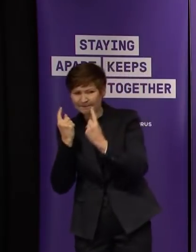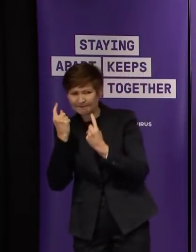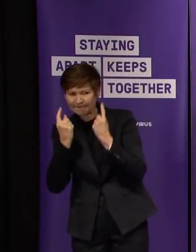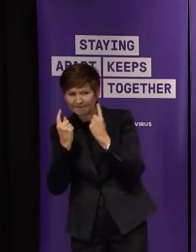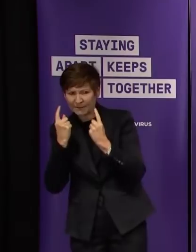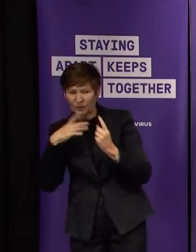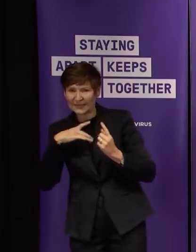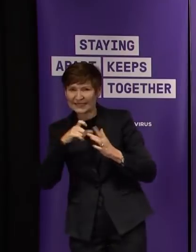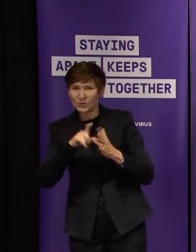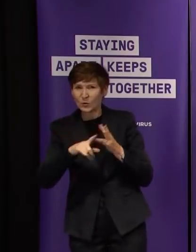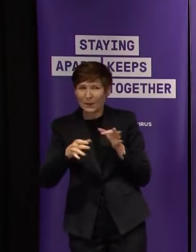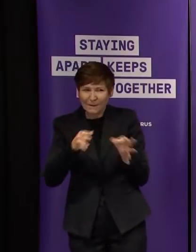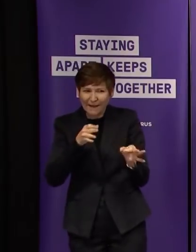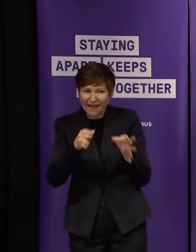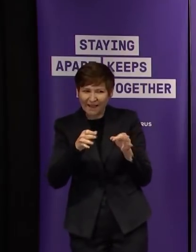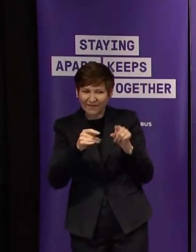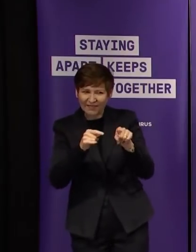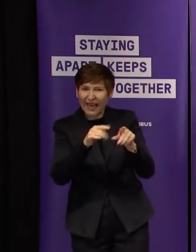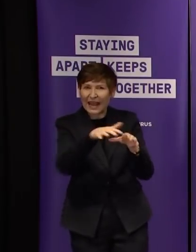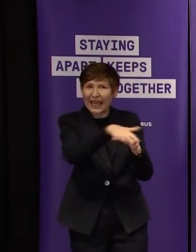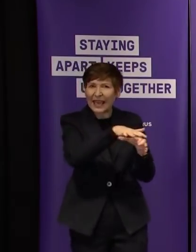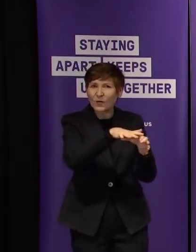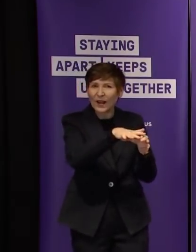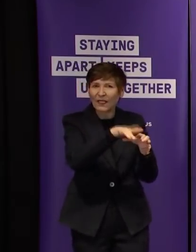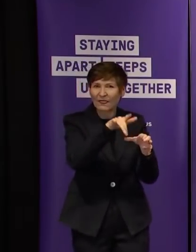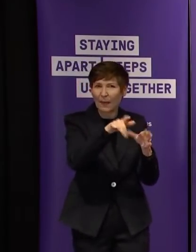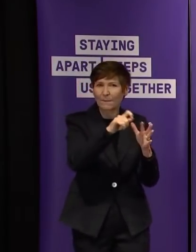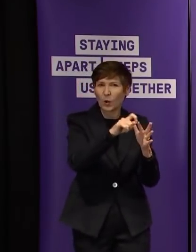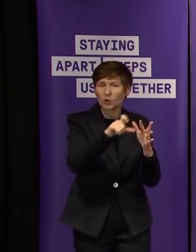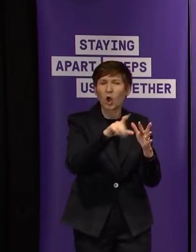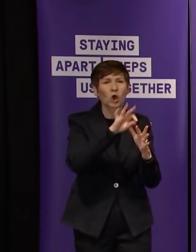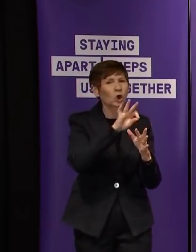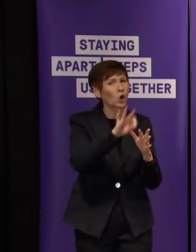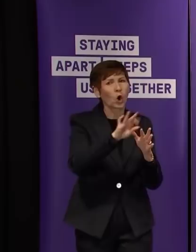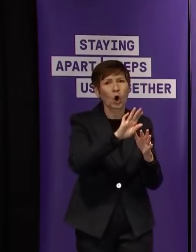exactly what needs to happen in a particular postcode, but it won't be a lockdown.